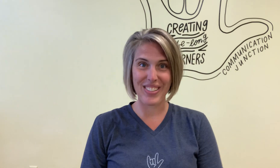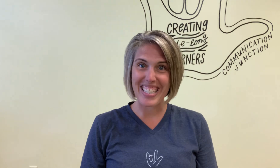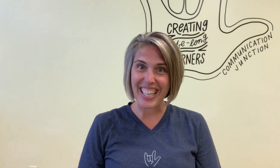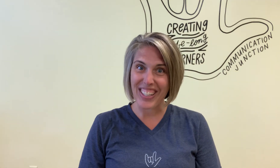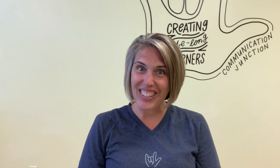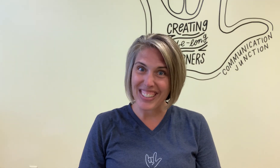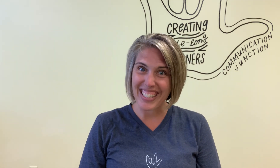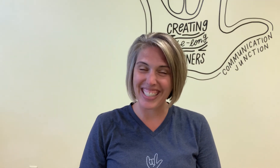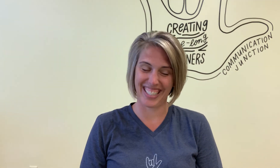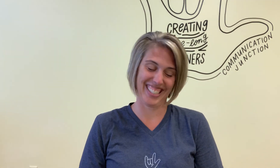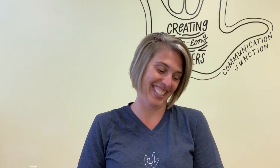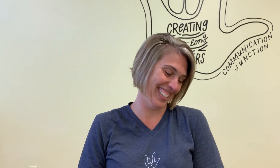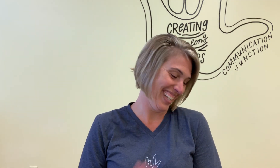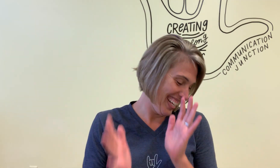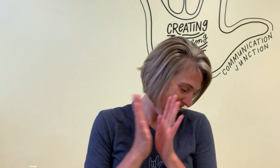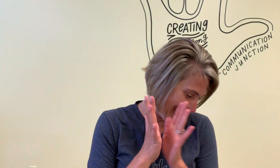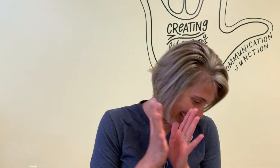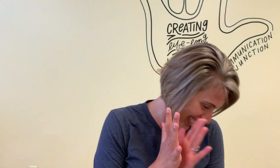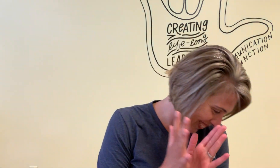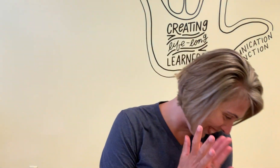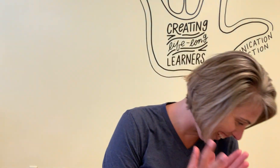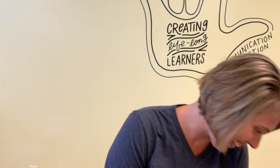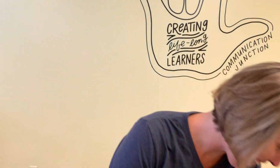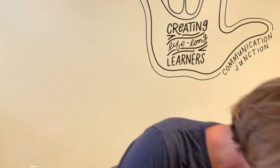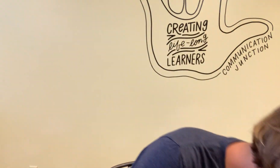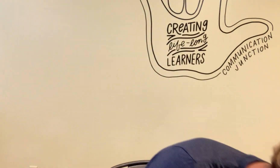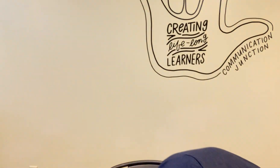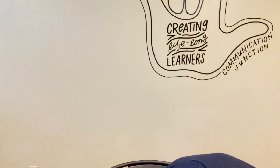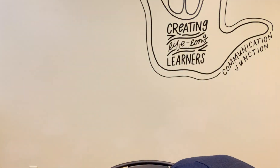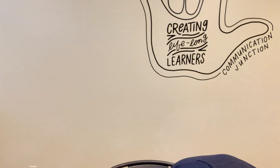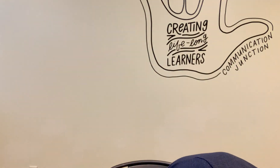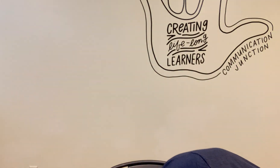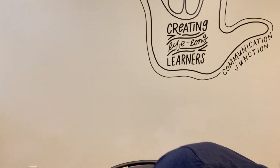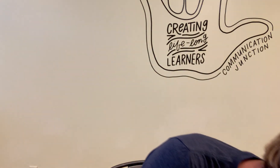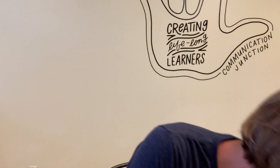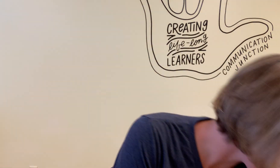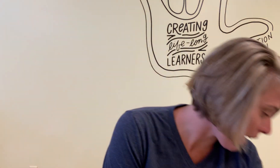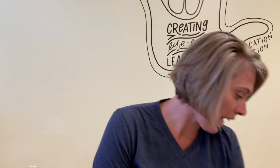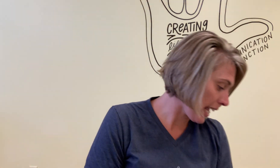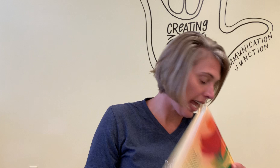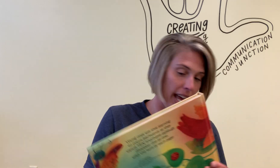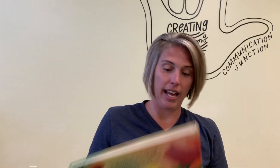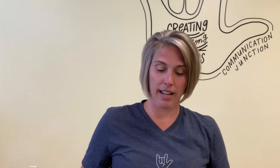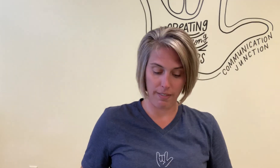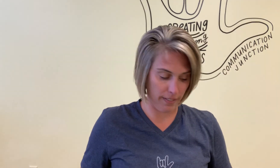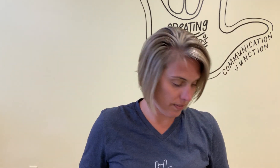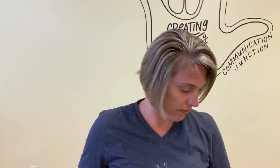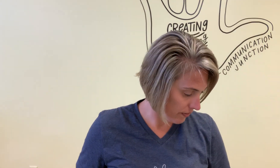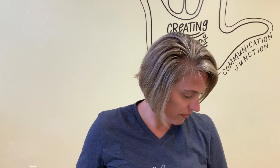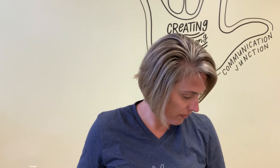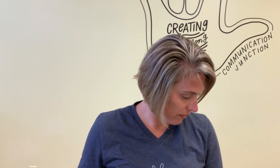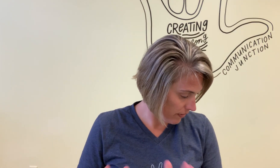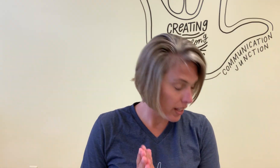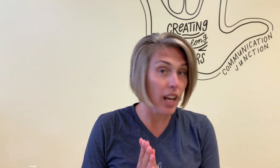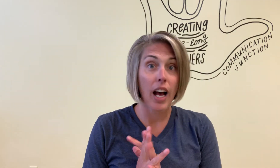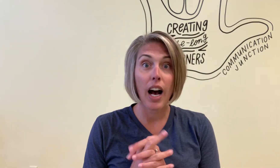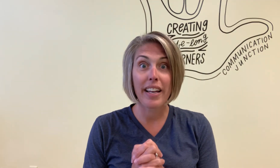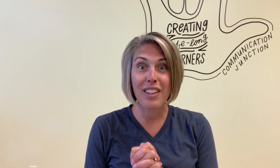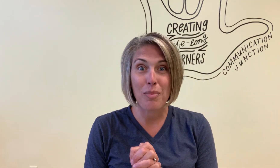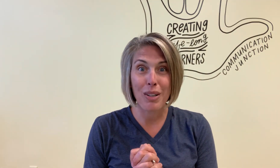get tickled? Nice work. All right. So I have another book for